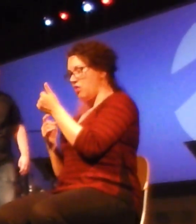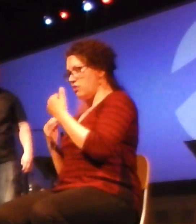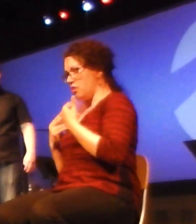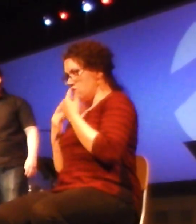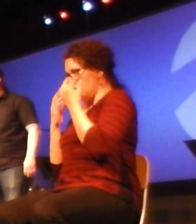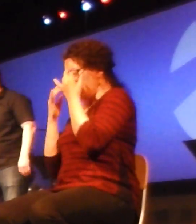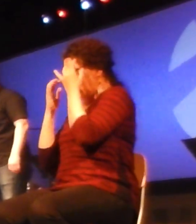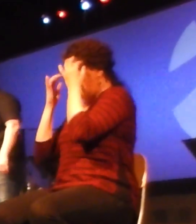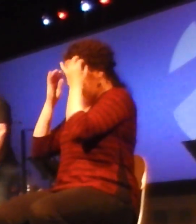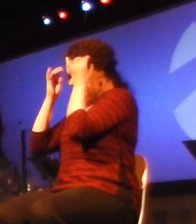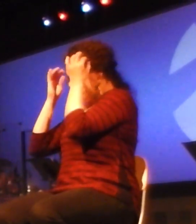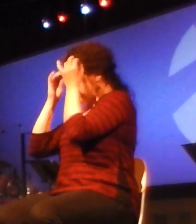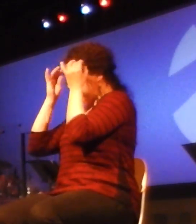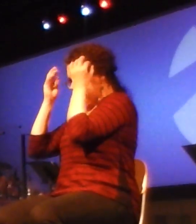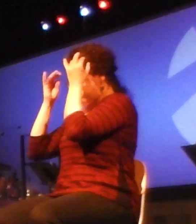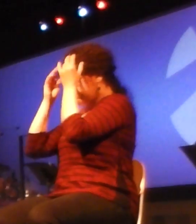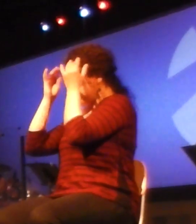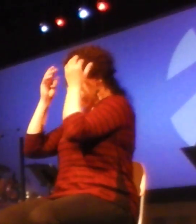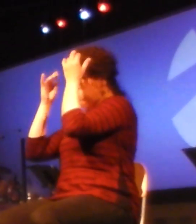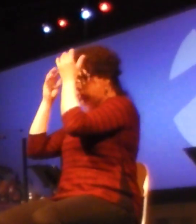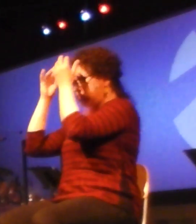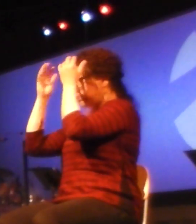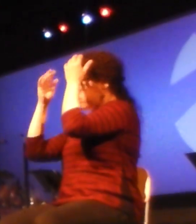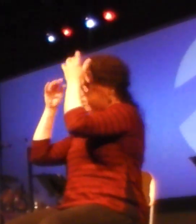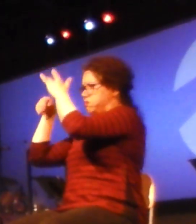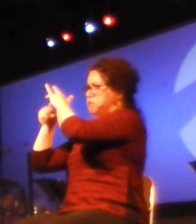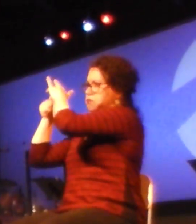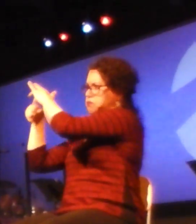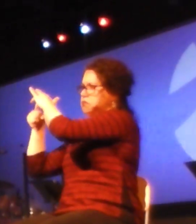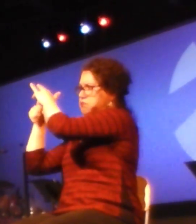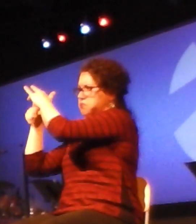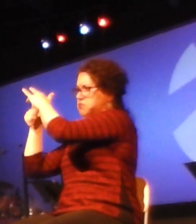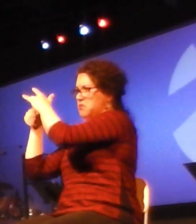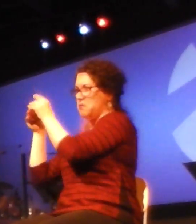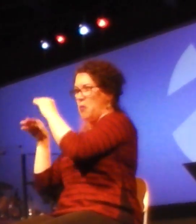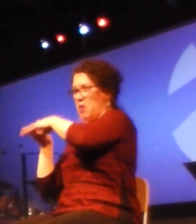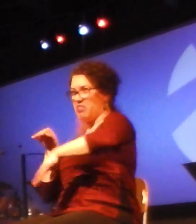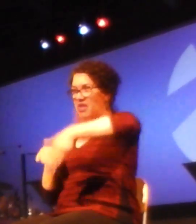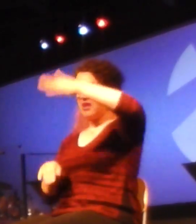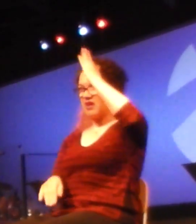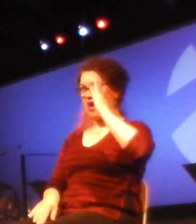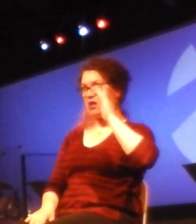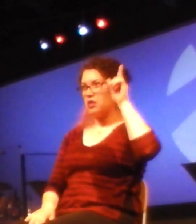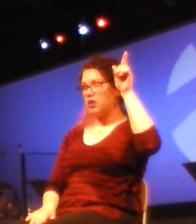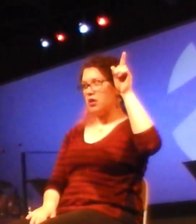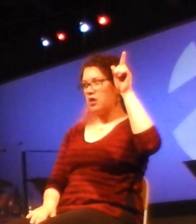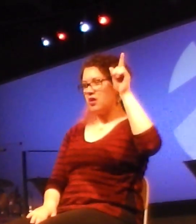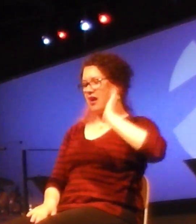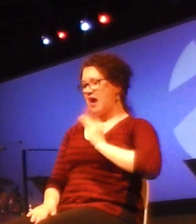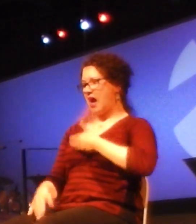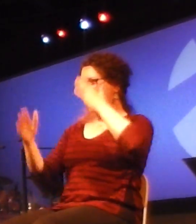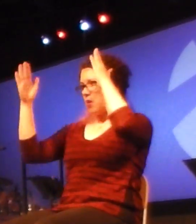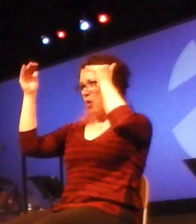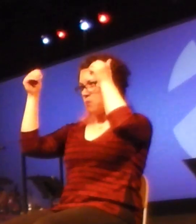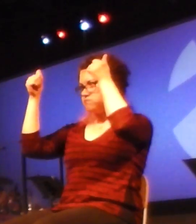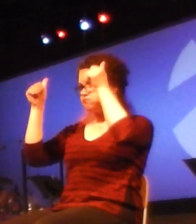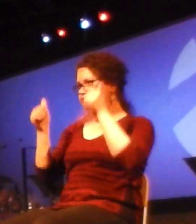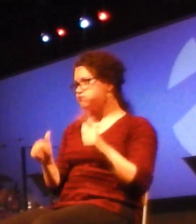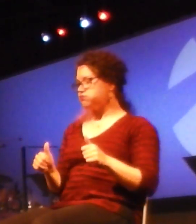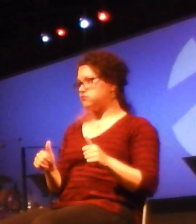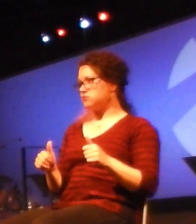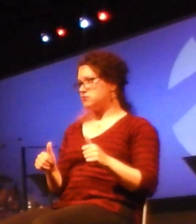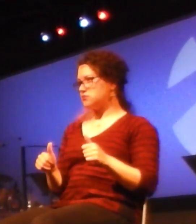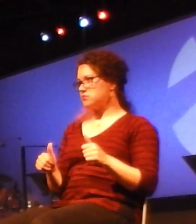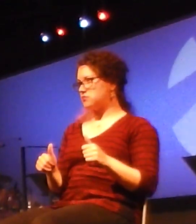become louder in our head than God. This is when we start losing hope, is when that